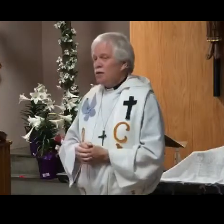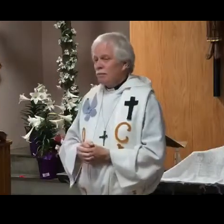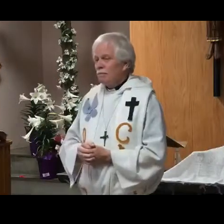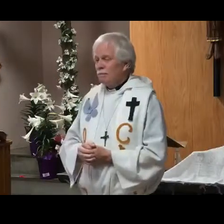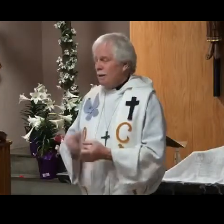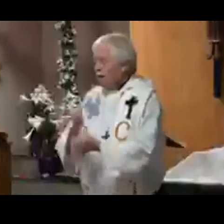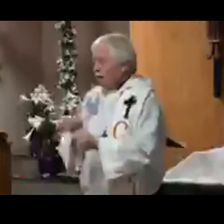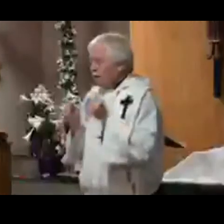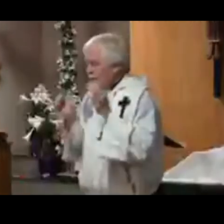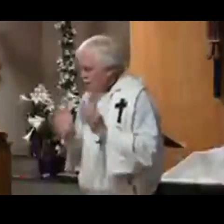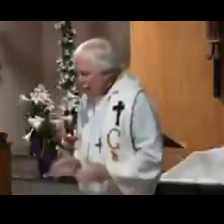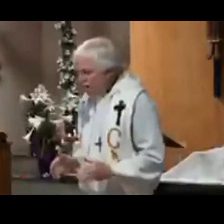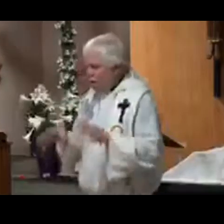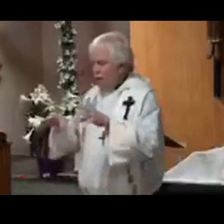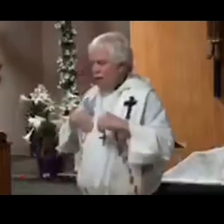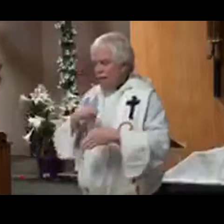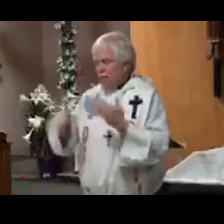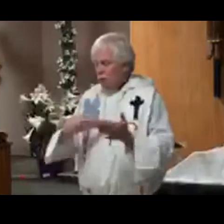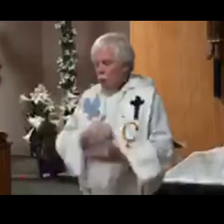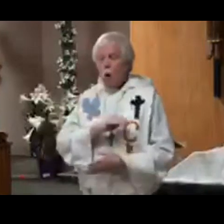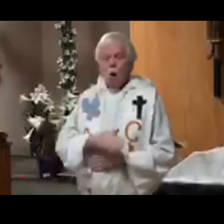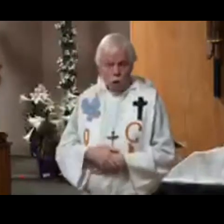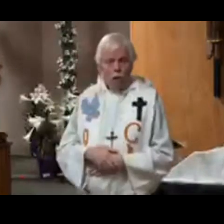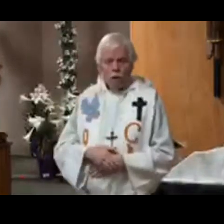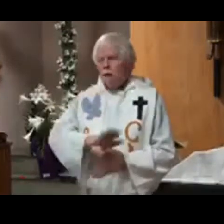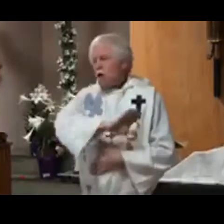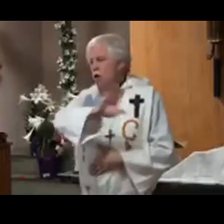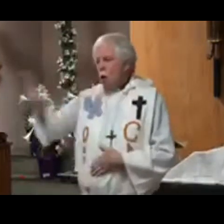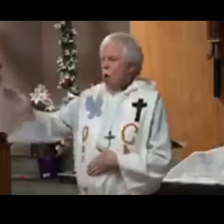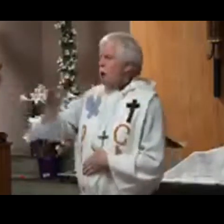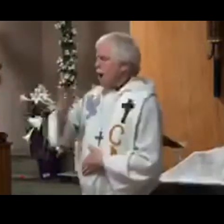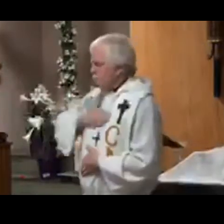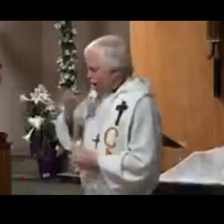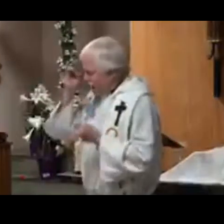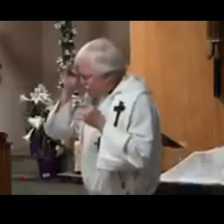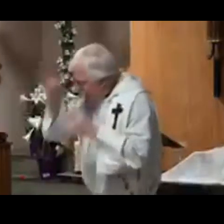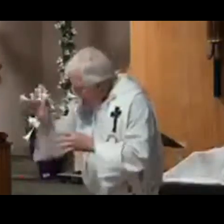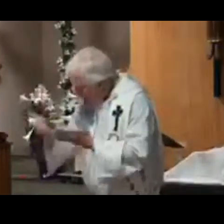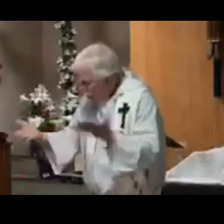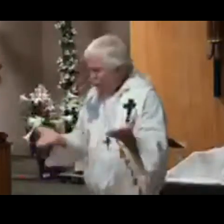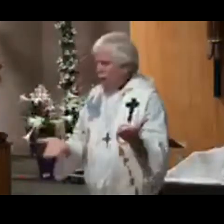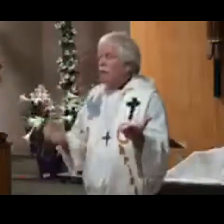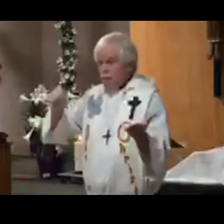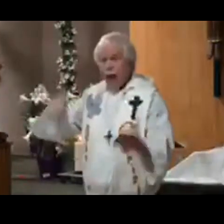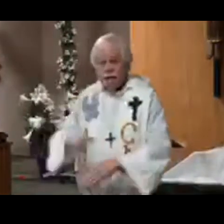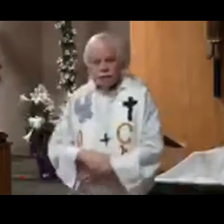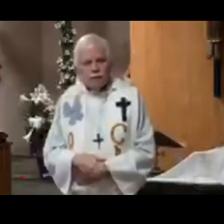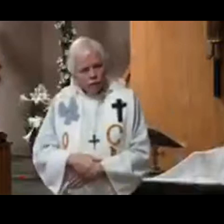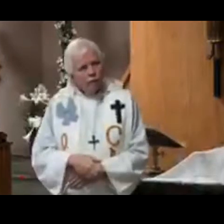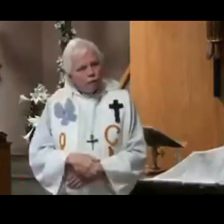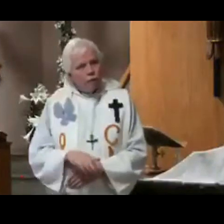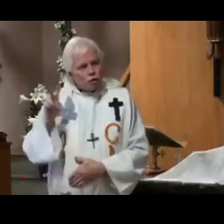message, that the Savior accepted all your and my terrible things,